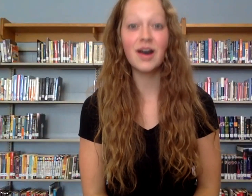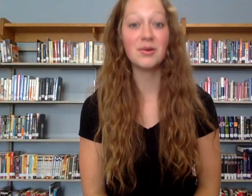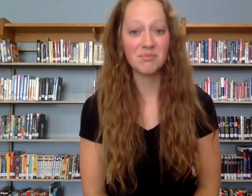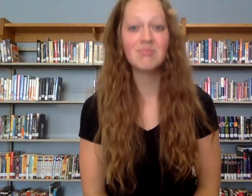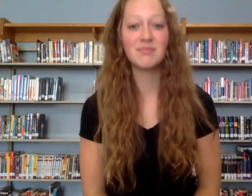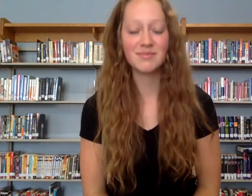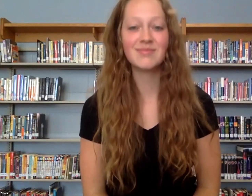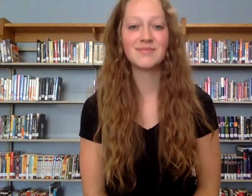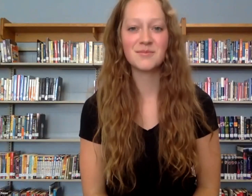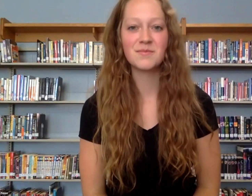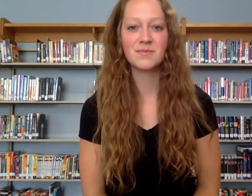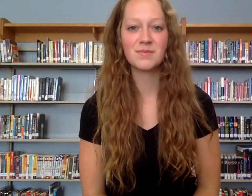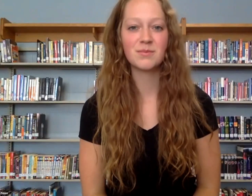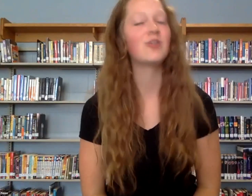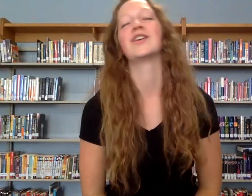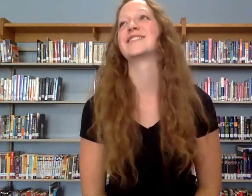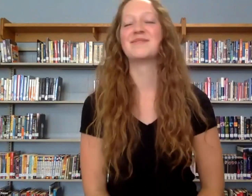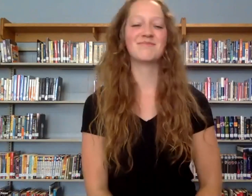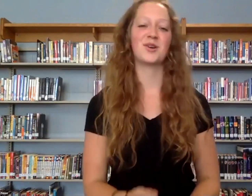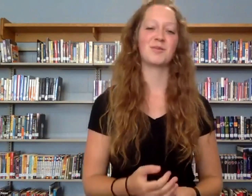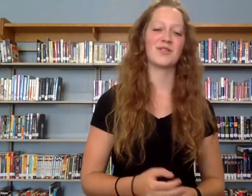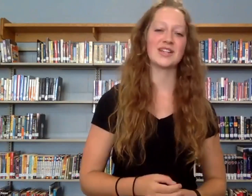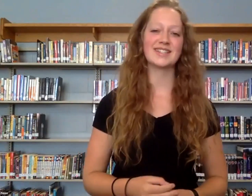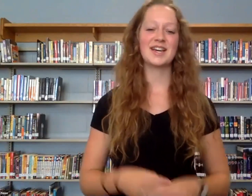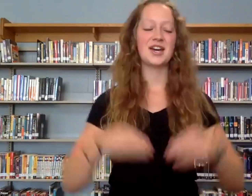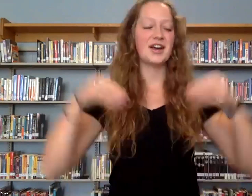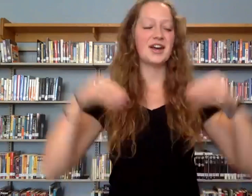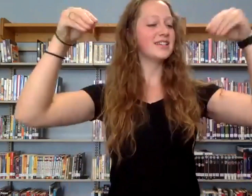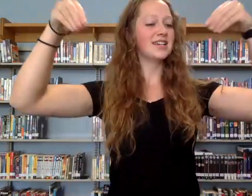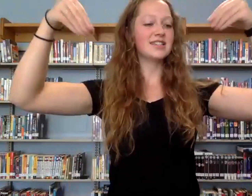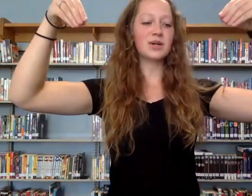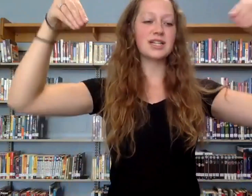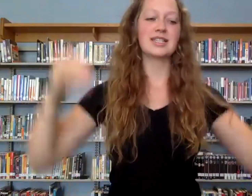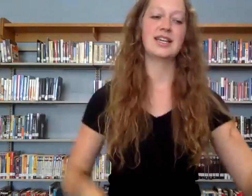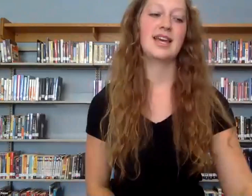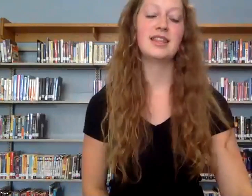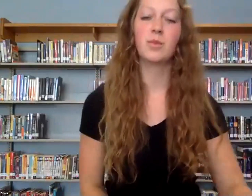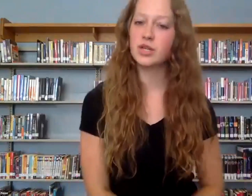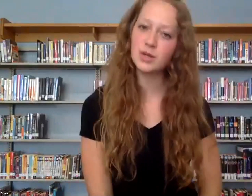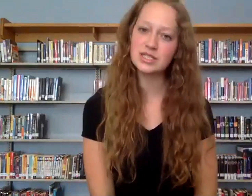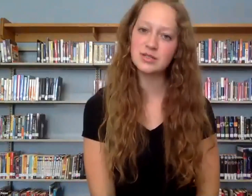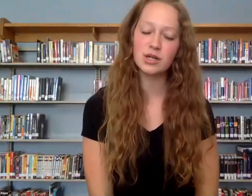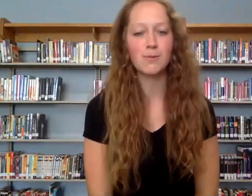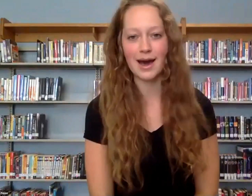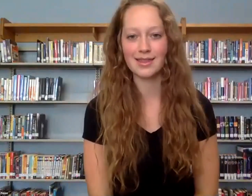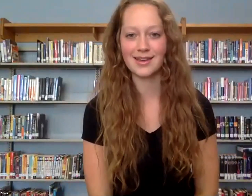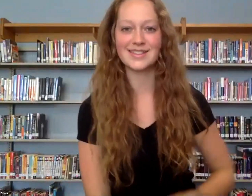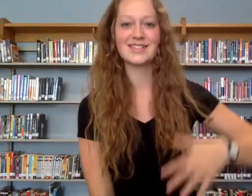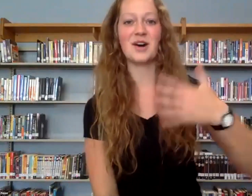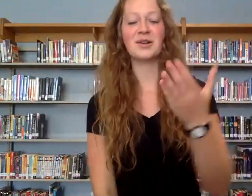I'll remember for sure. Perfect. Ding, ding. Store. And then what do you do at the store? You buy things. So put